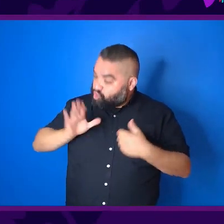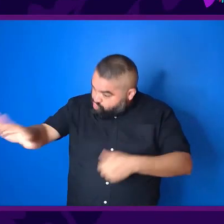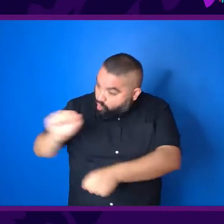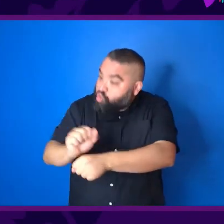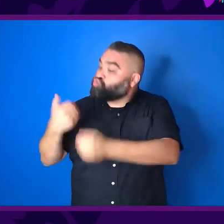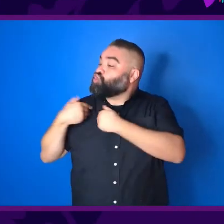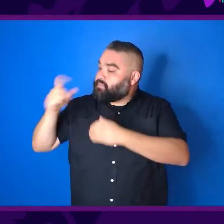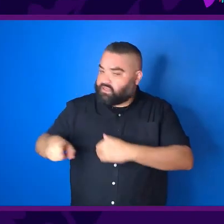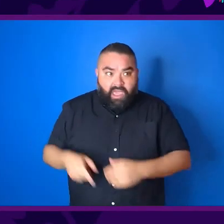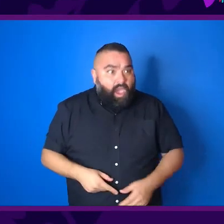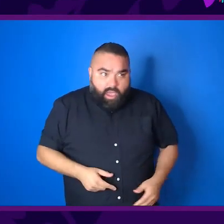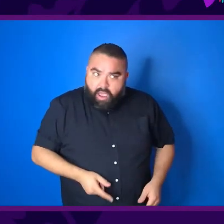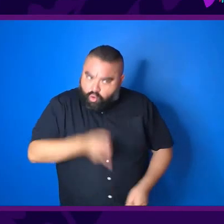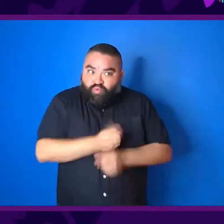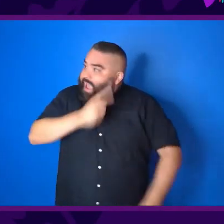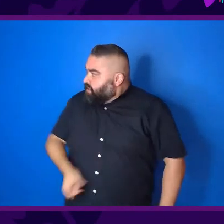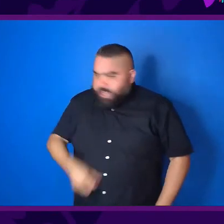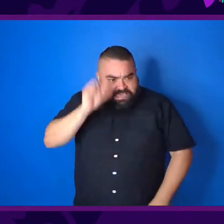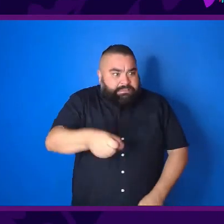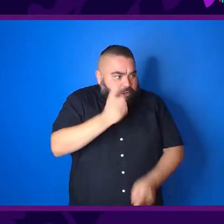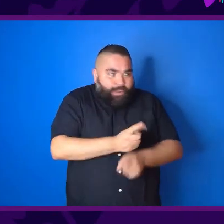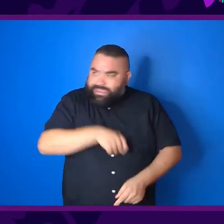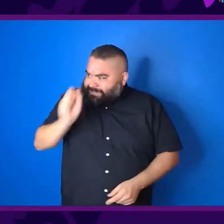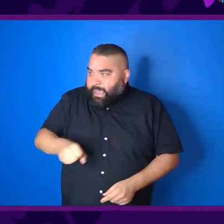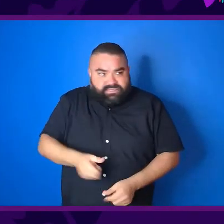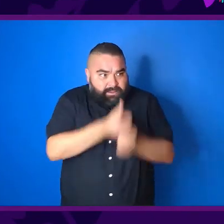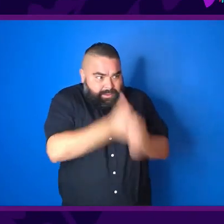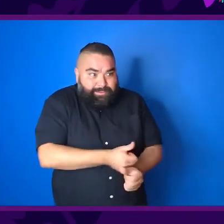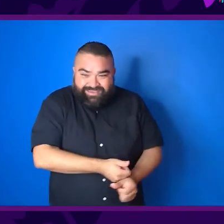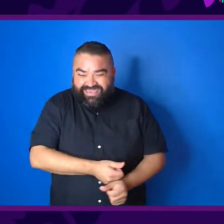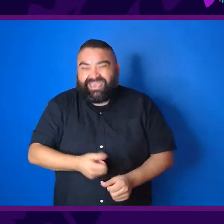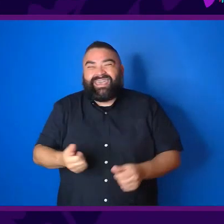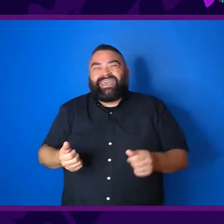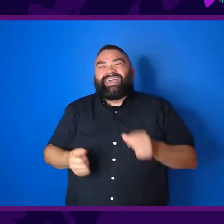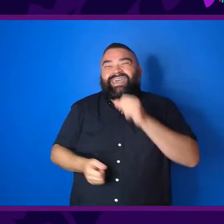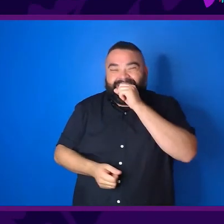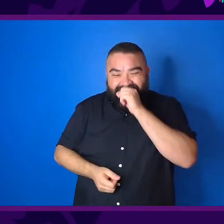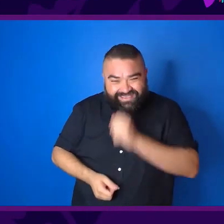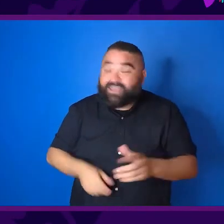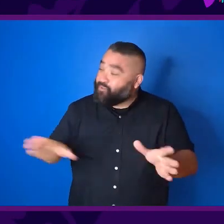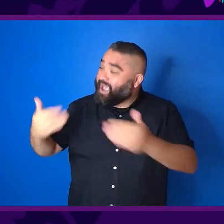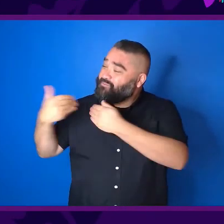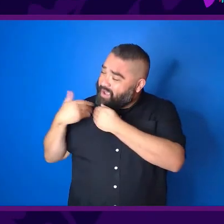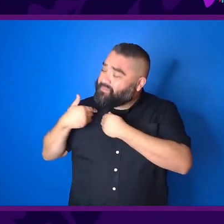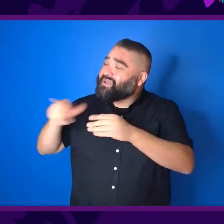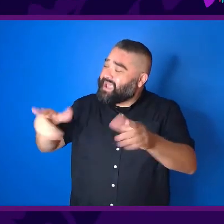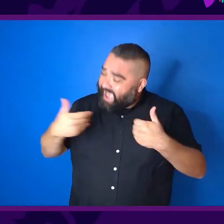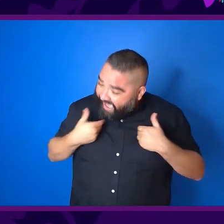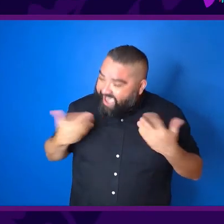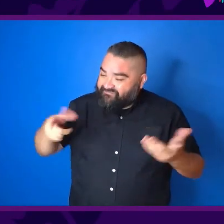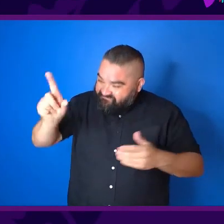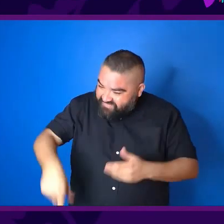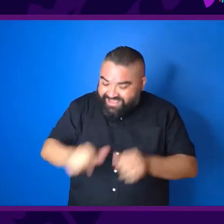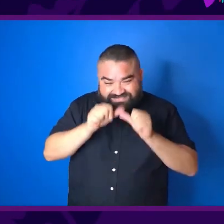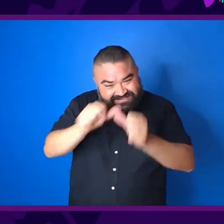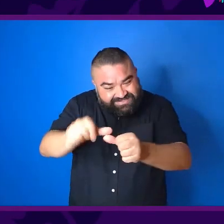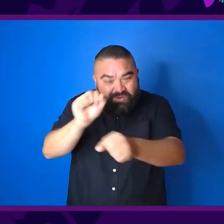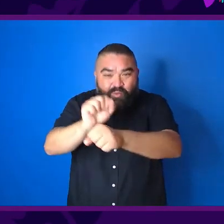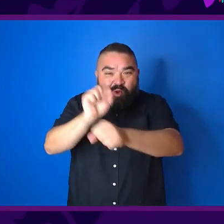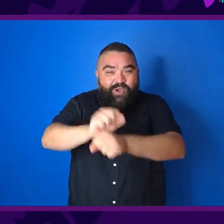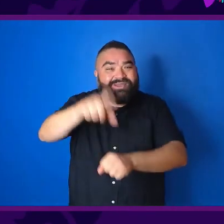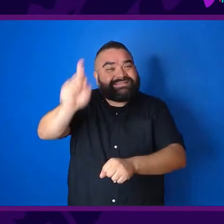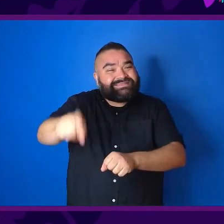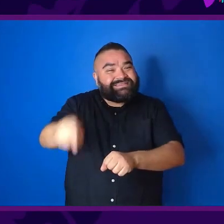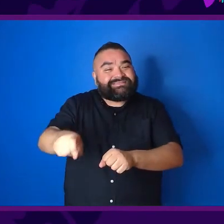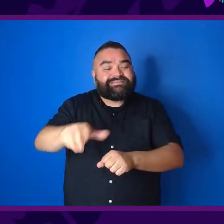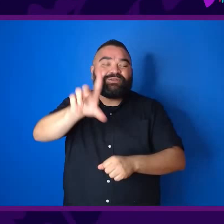ma'am. Yes, we have the responsibility to continue the work. And Dolores is